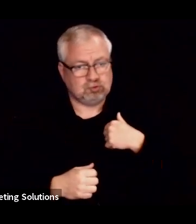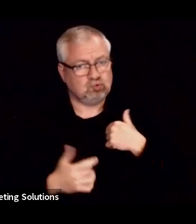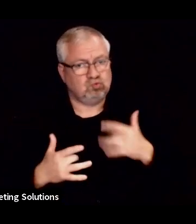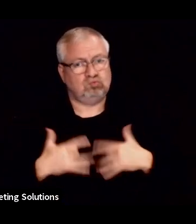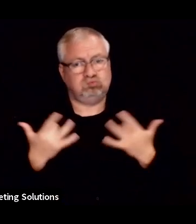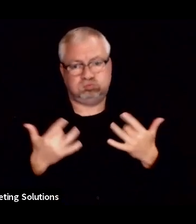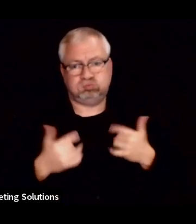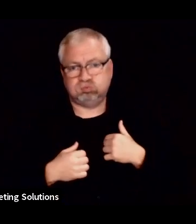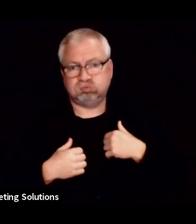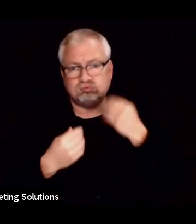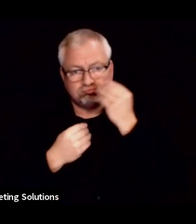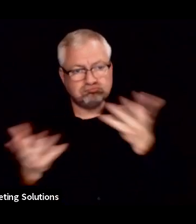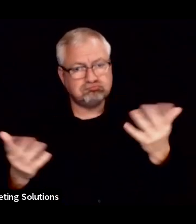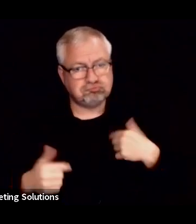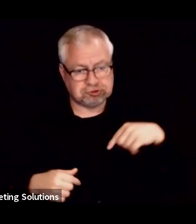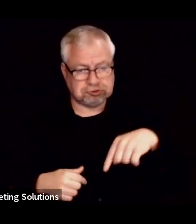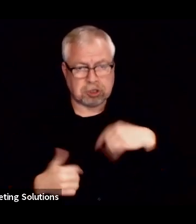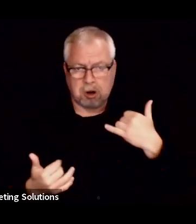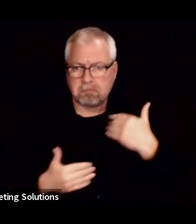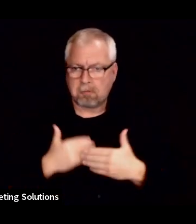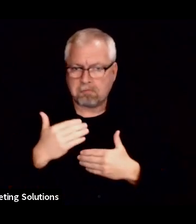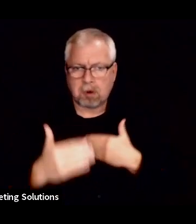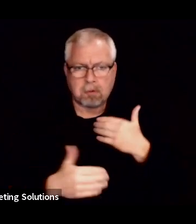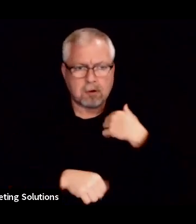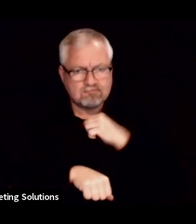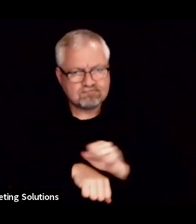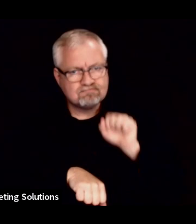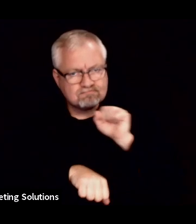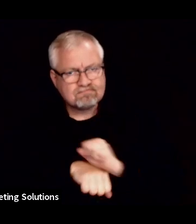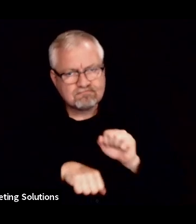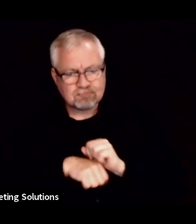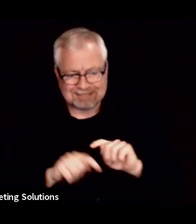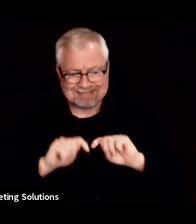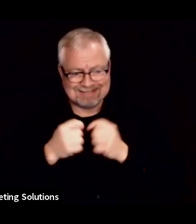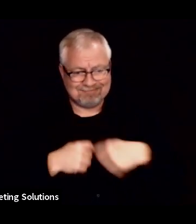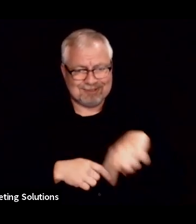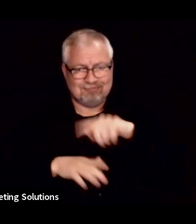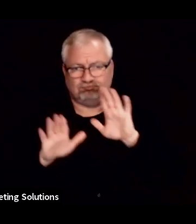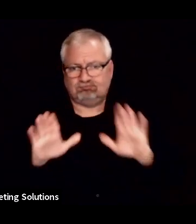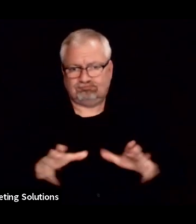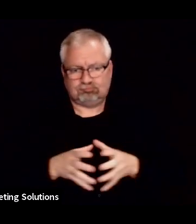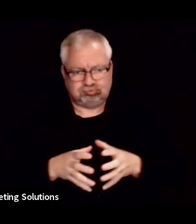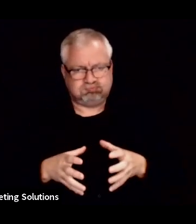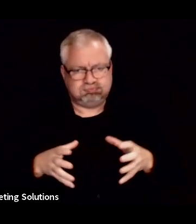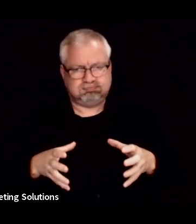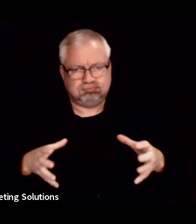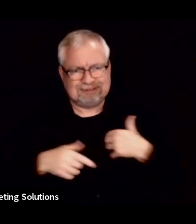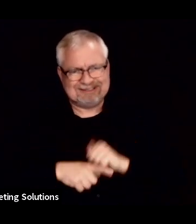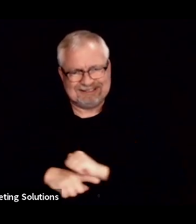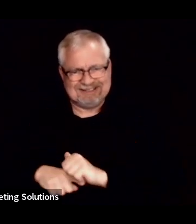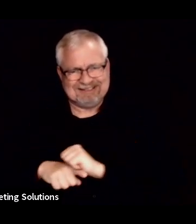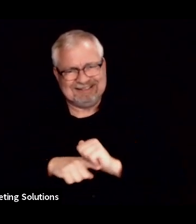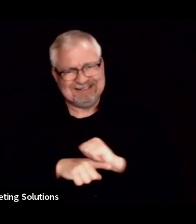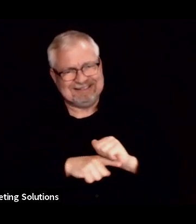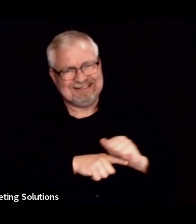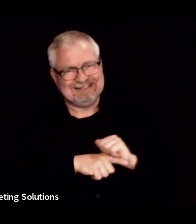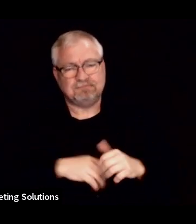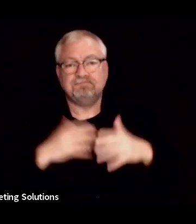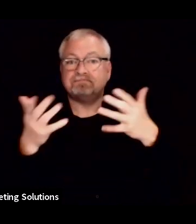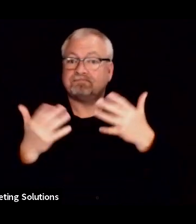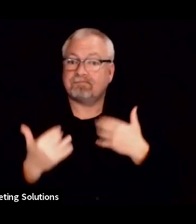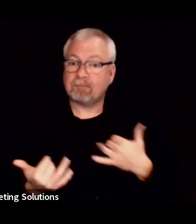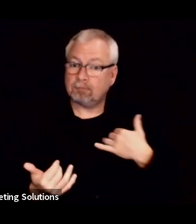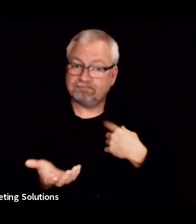on that part of the picture as well. But back to the overall importance of the testing, tracing, isolation,